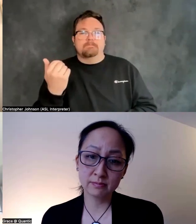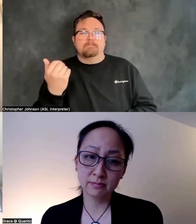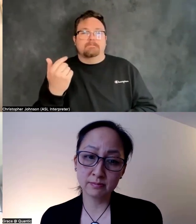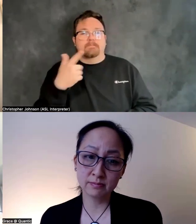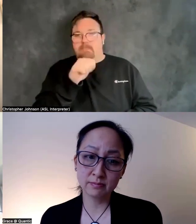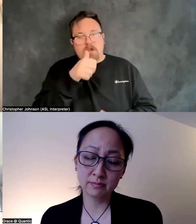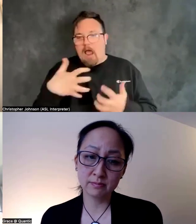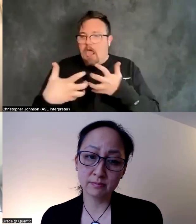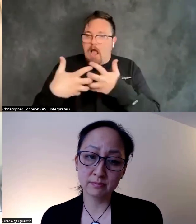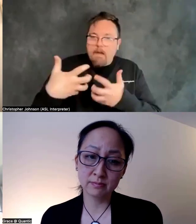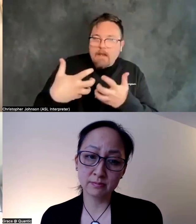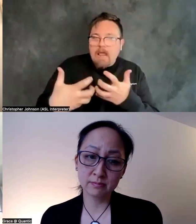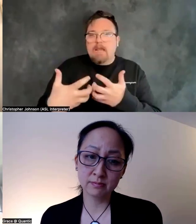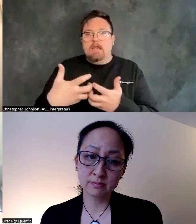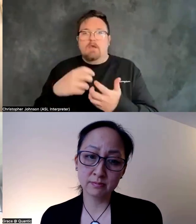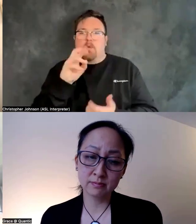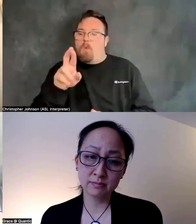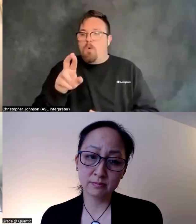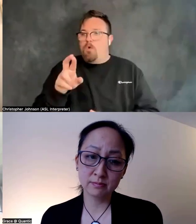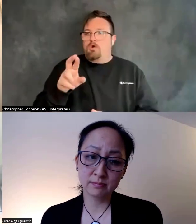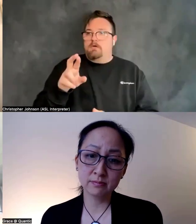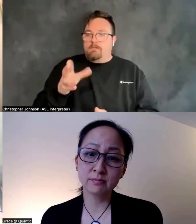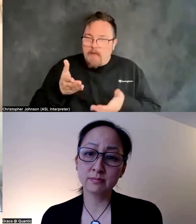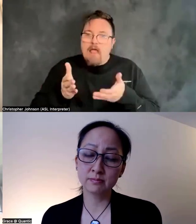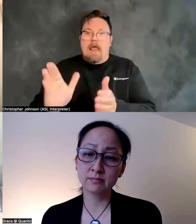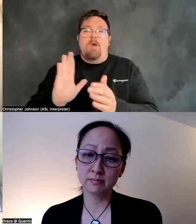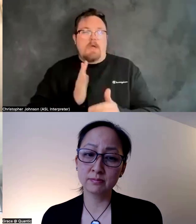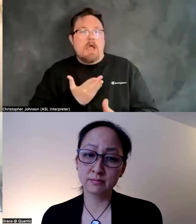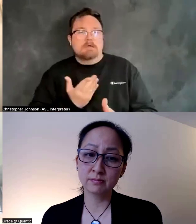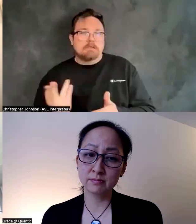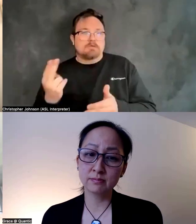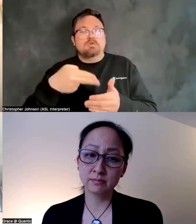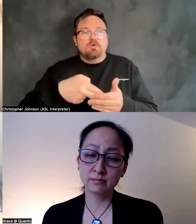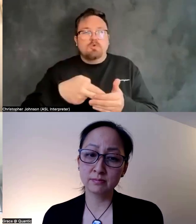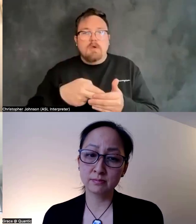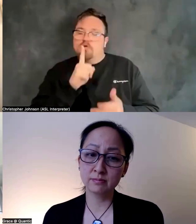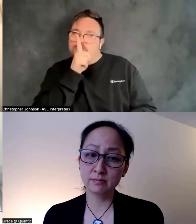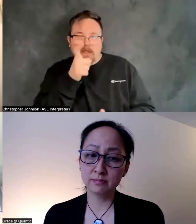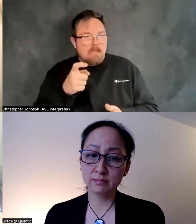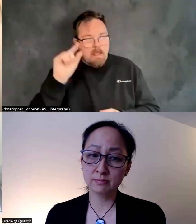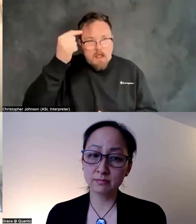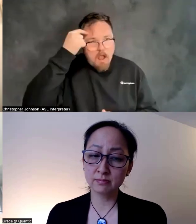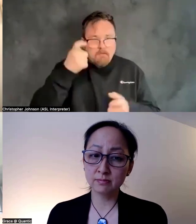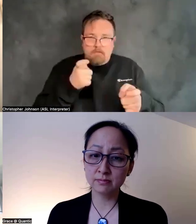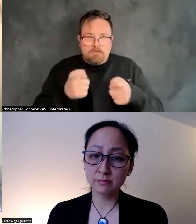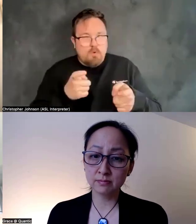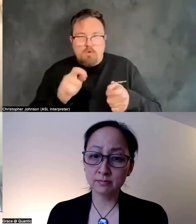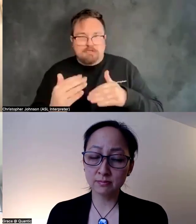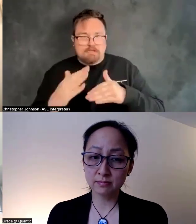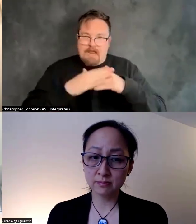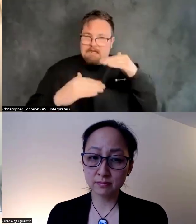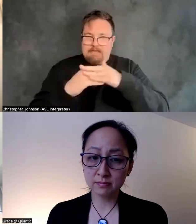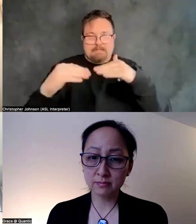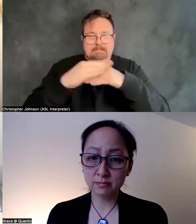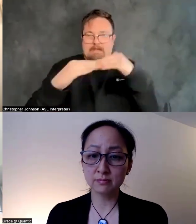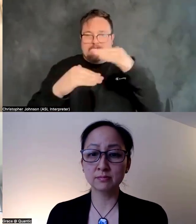accommodating or welcoming for blockchain companies, right? The regulations are, the government is just stacking everything against the blockchain